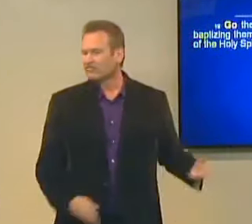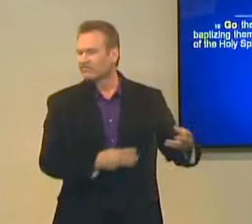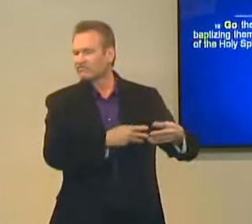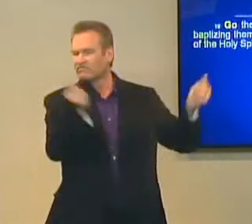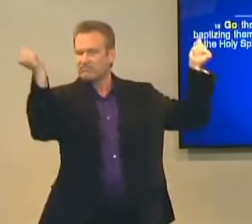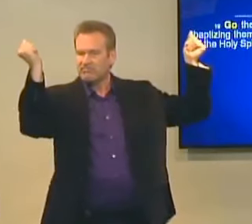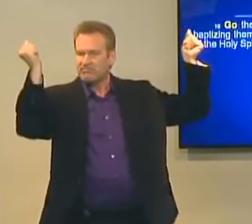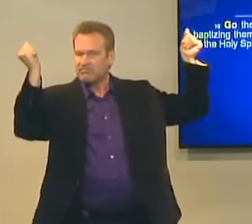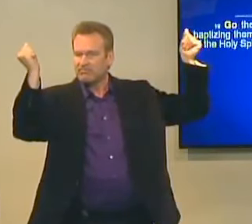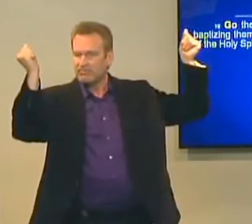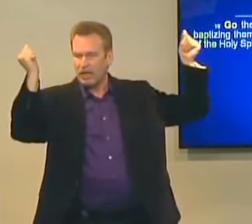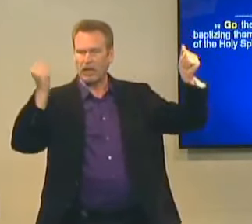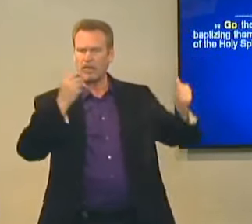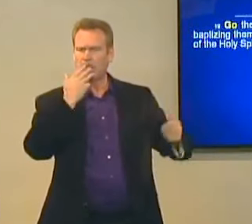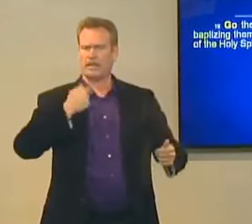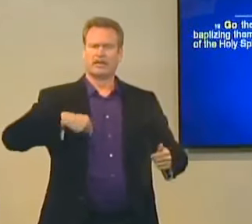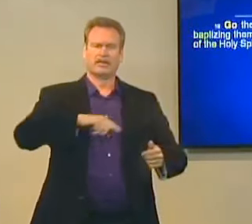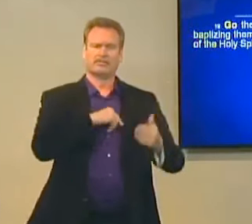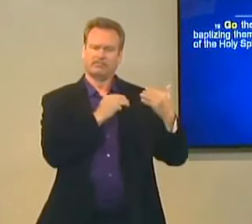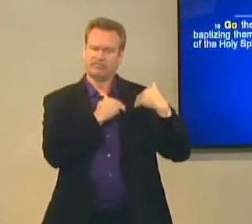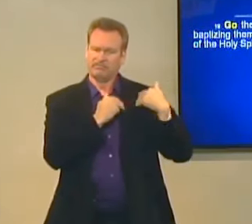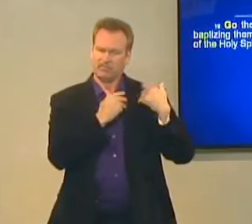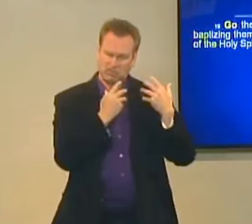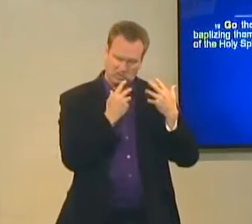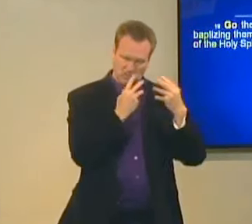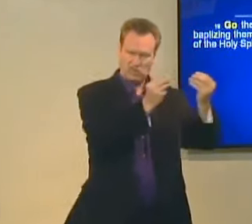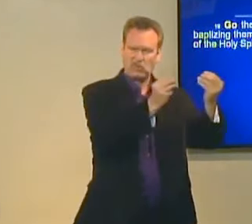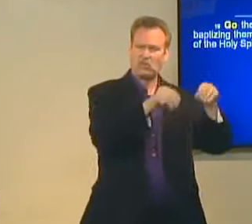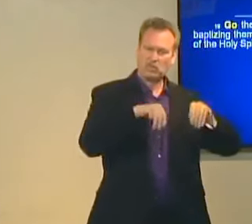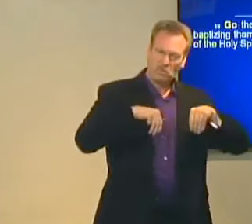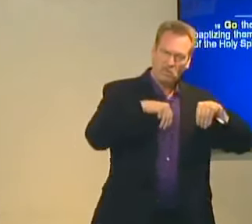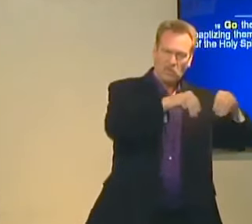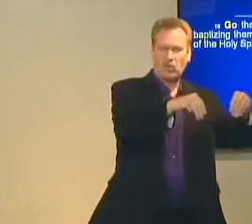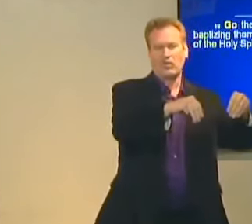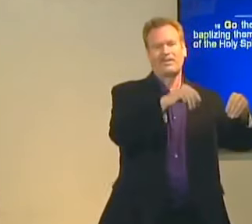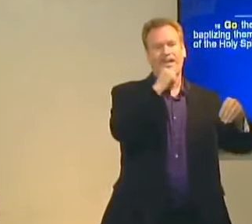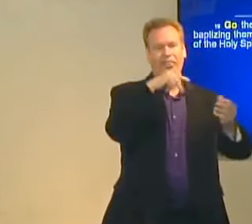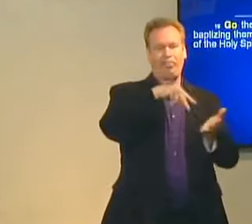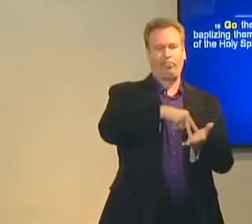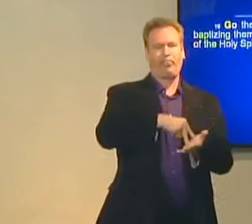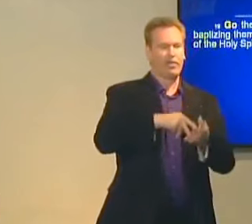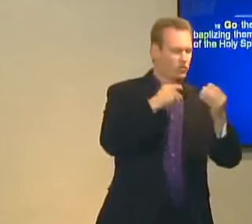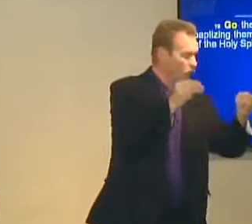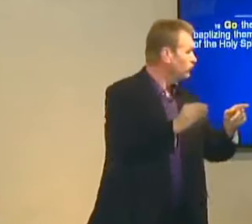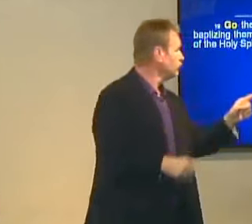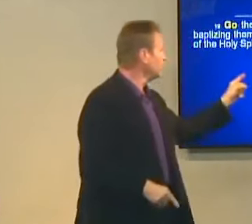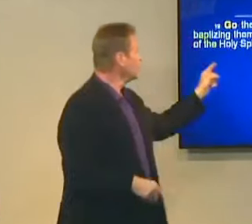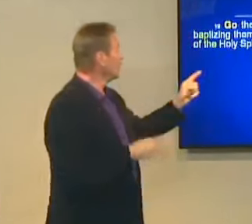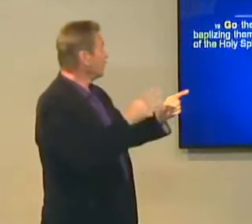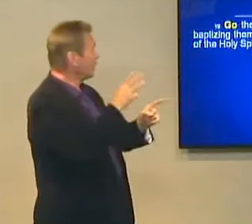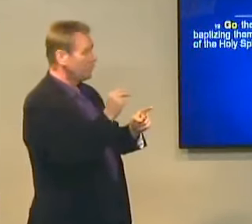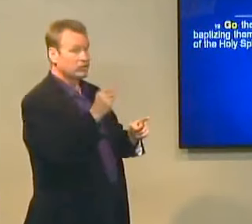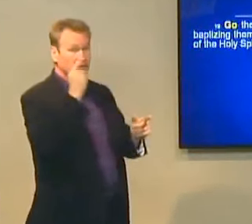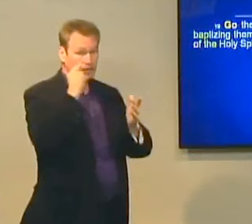sometimes there are people that I never see of them so they may die before I ever get a chance to interact with them and it says it's really